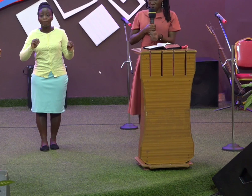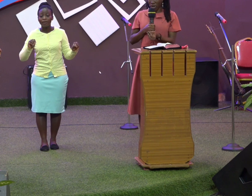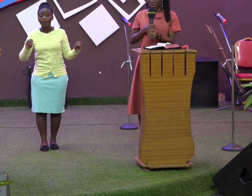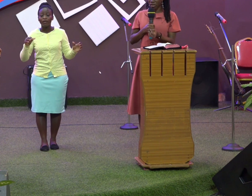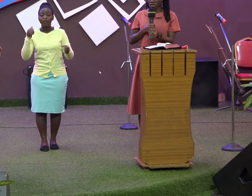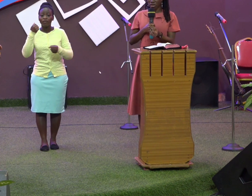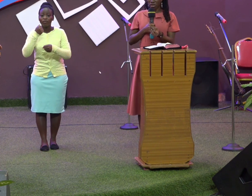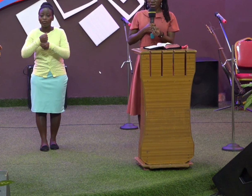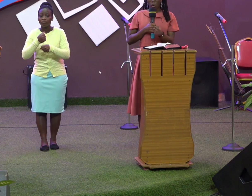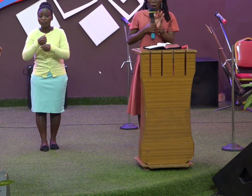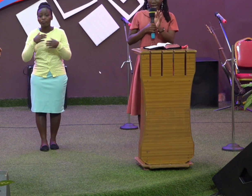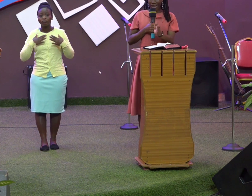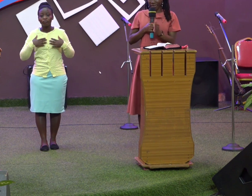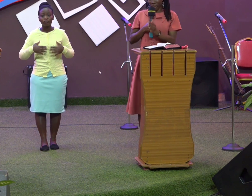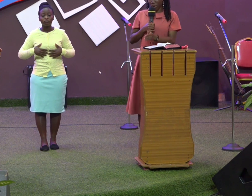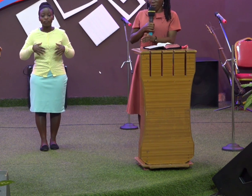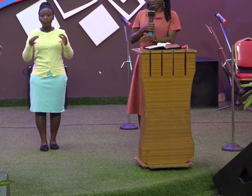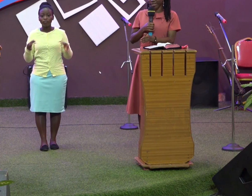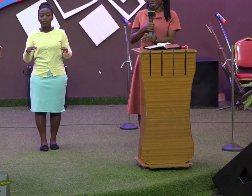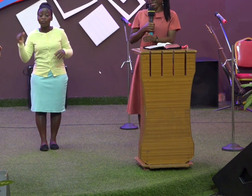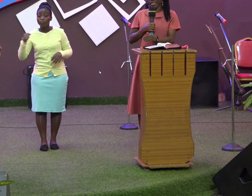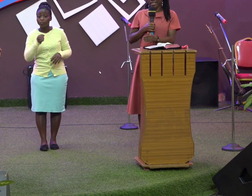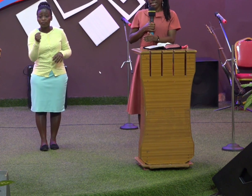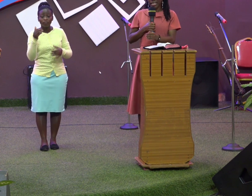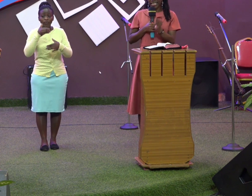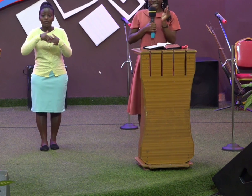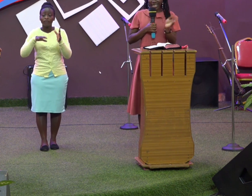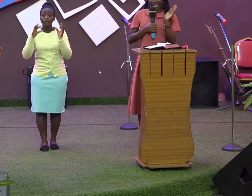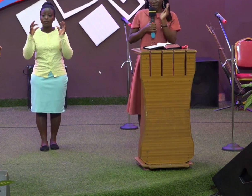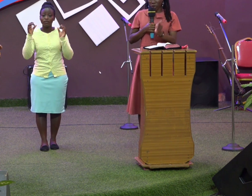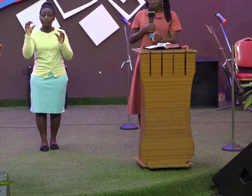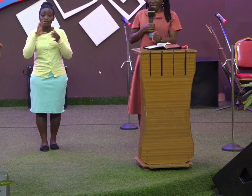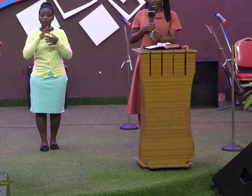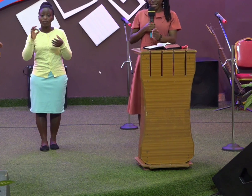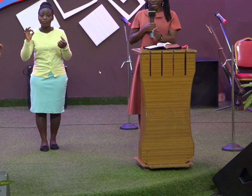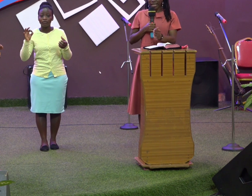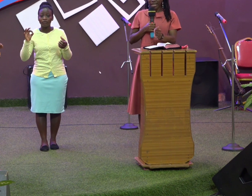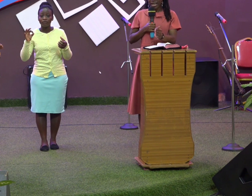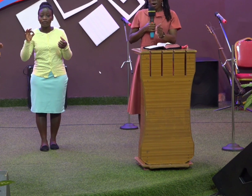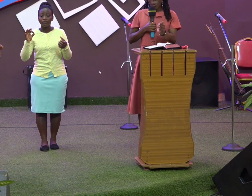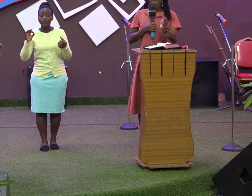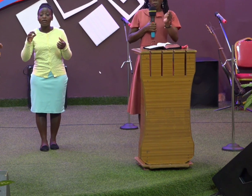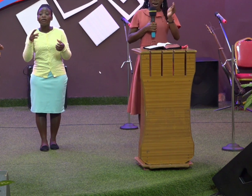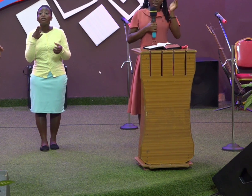in the Spirit. Walking in the Spirit, it necessitates you to be, when your